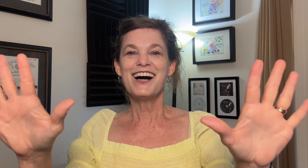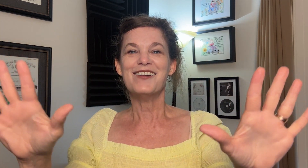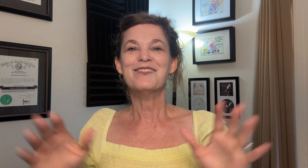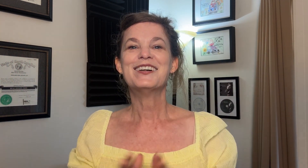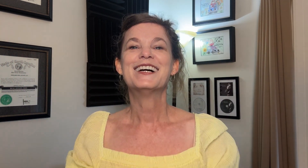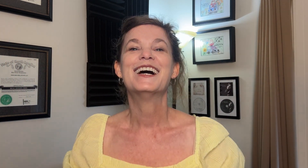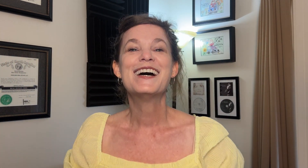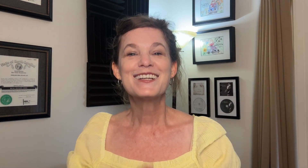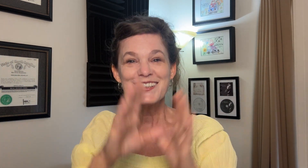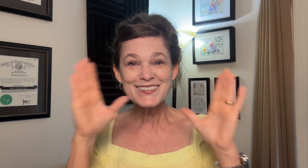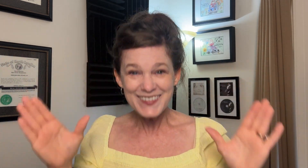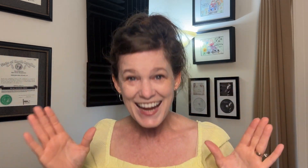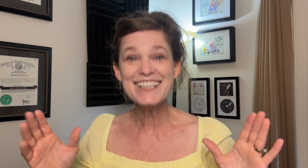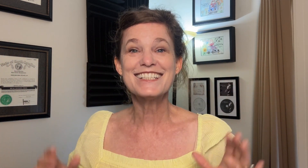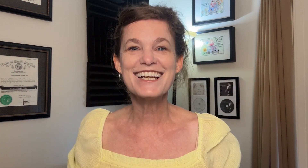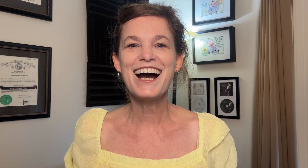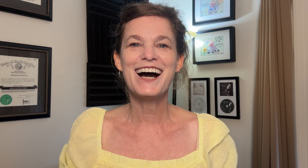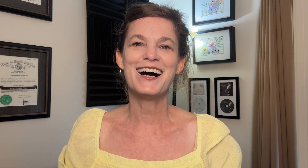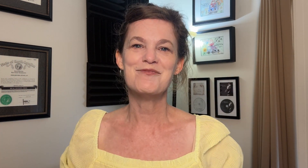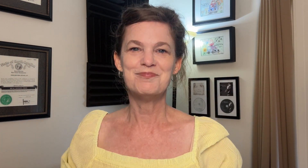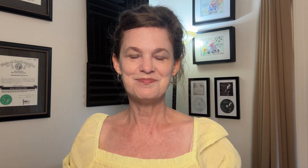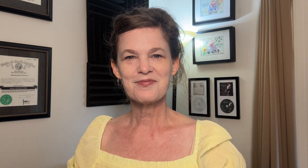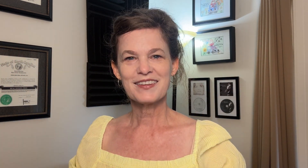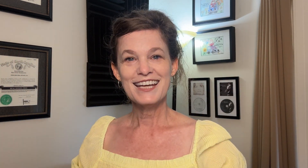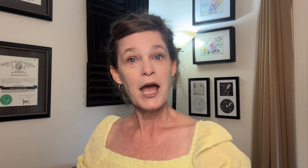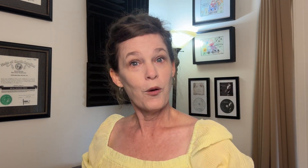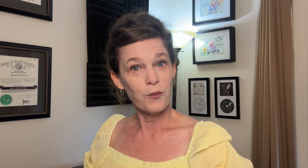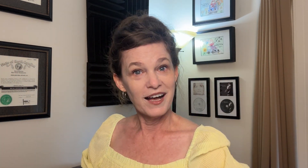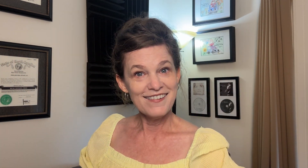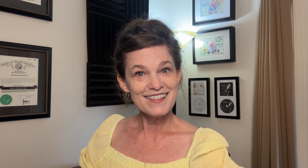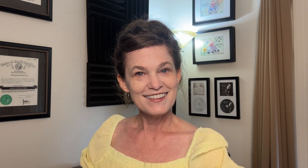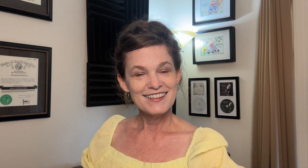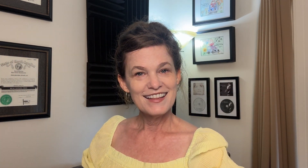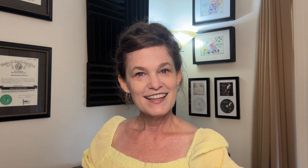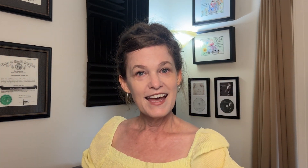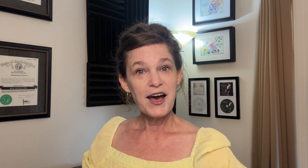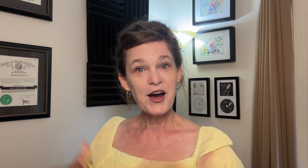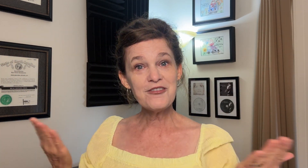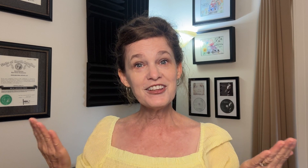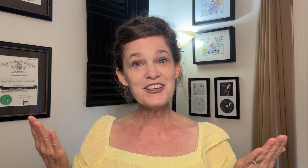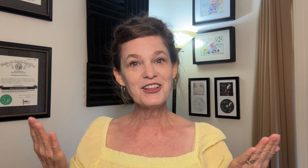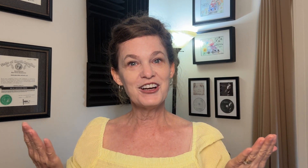Awesome! Great job! Well, hopefully you learned